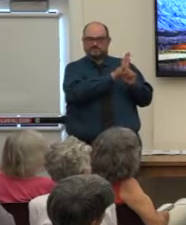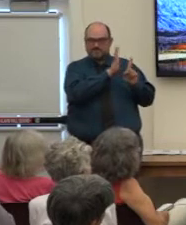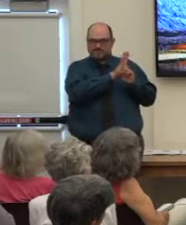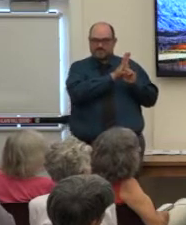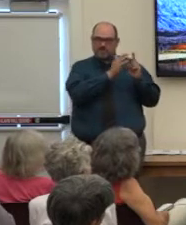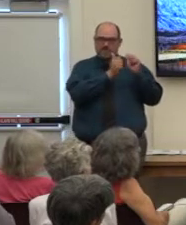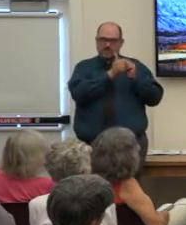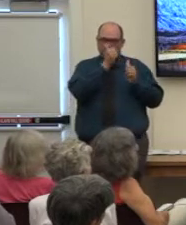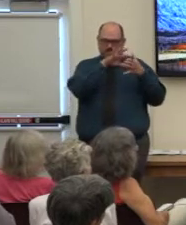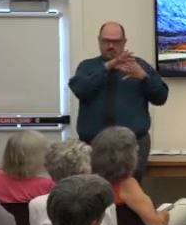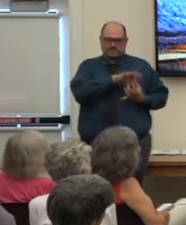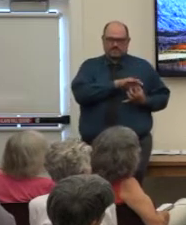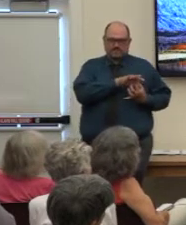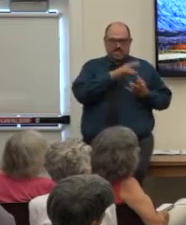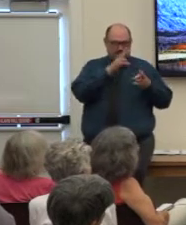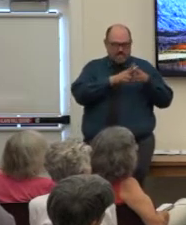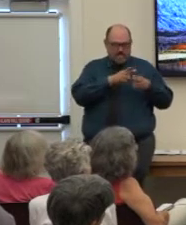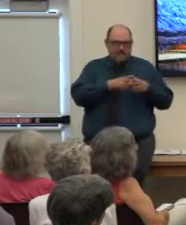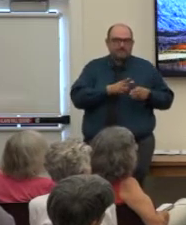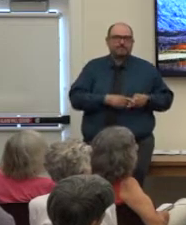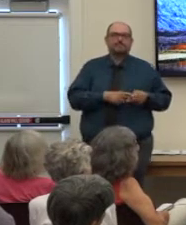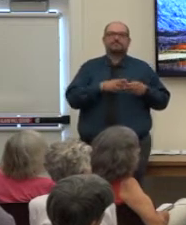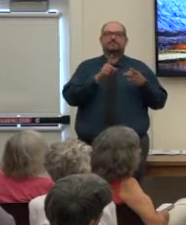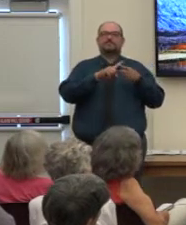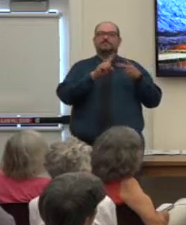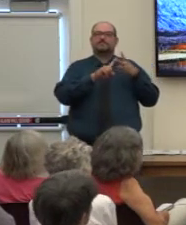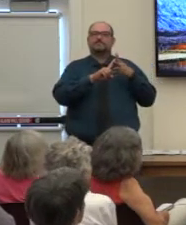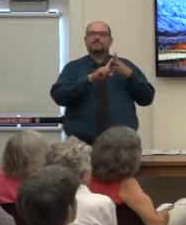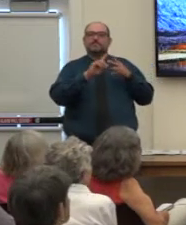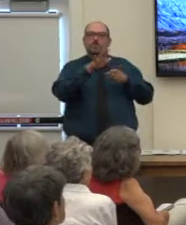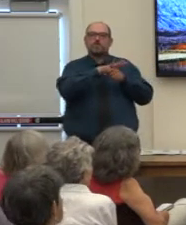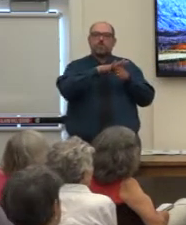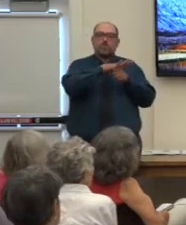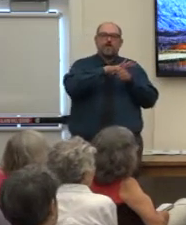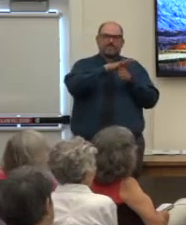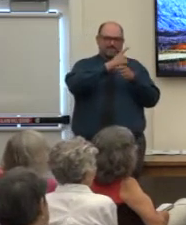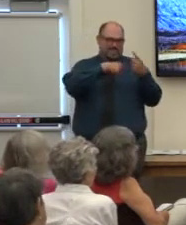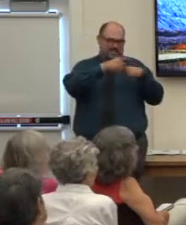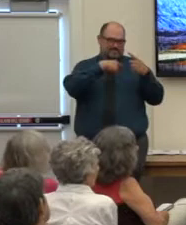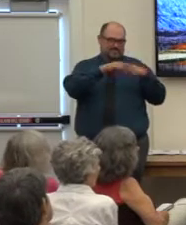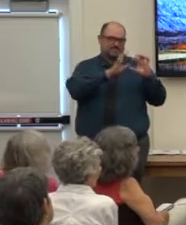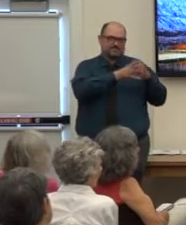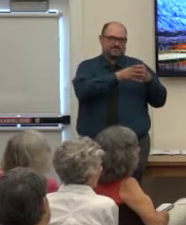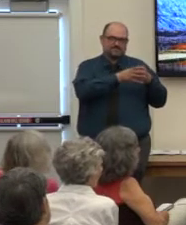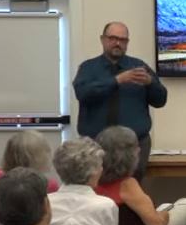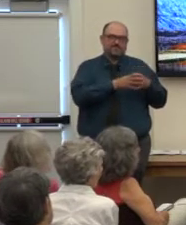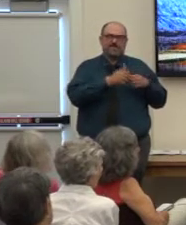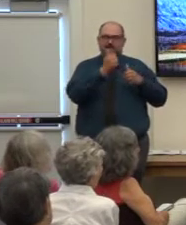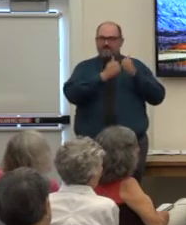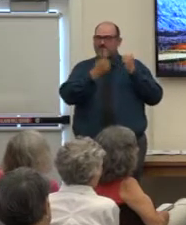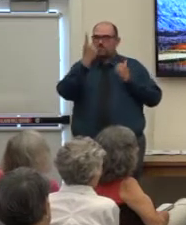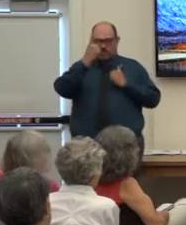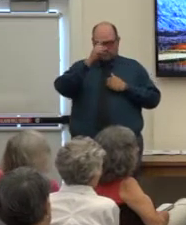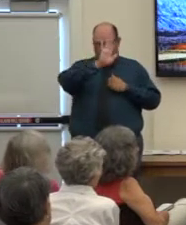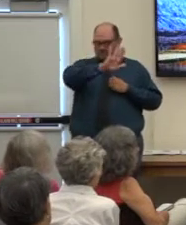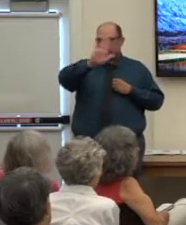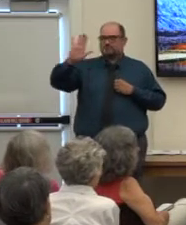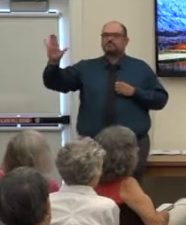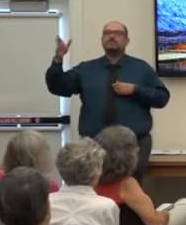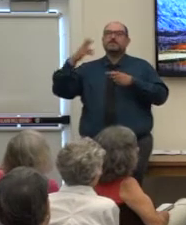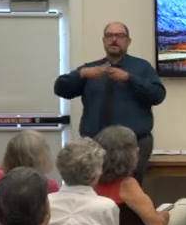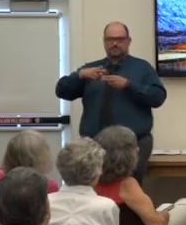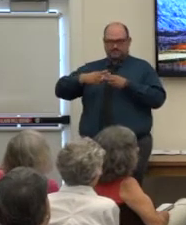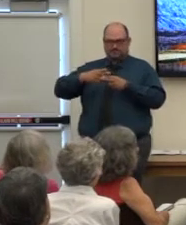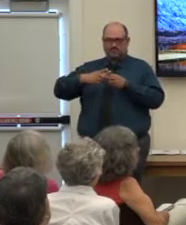the colloquialisms that, you know, everyone here had their name, and as I play a few more pieces, you'll